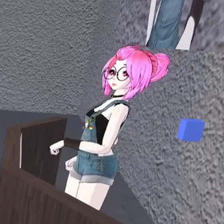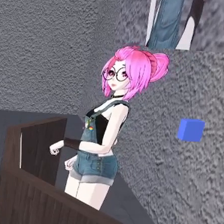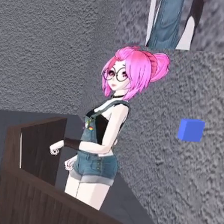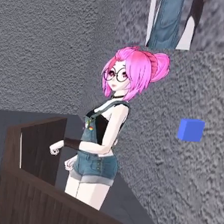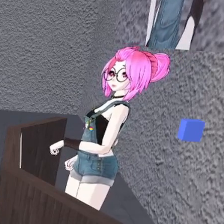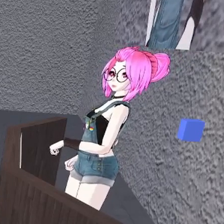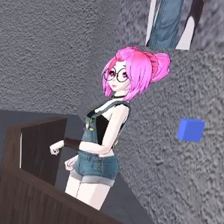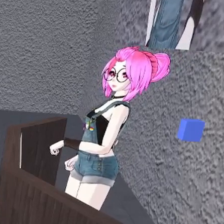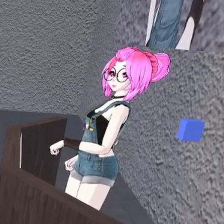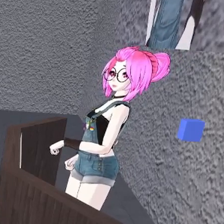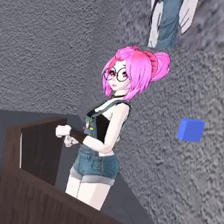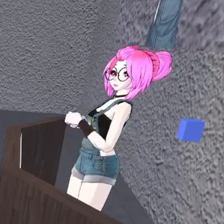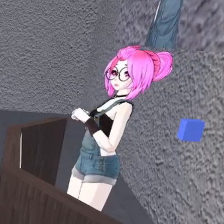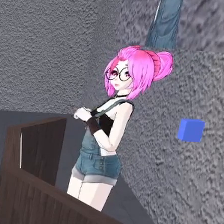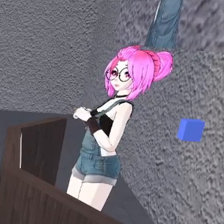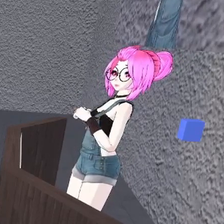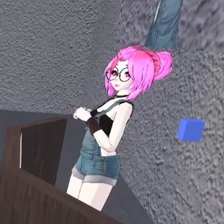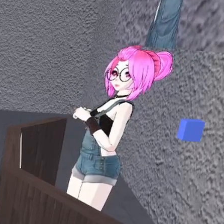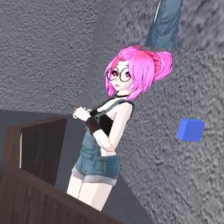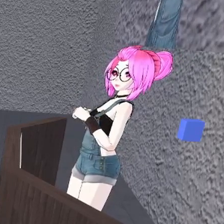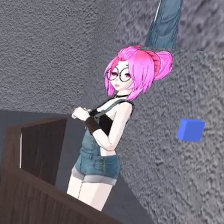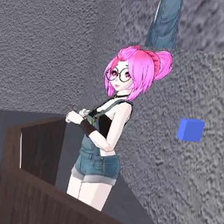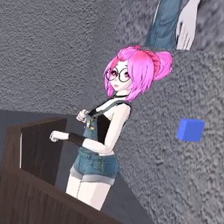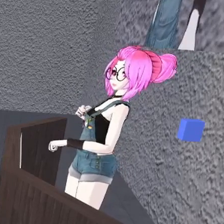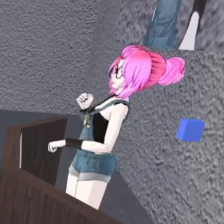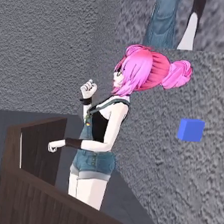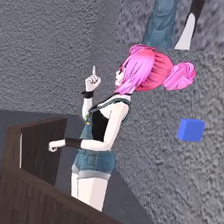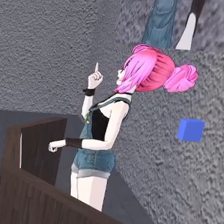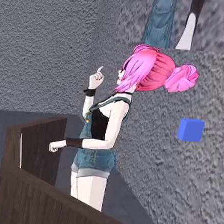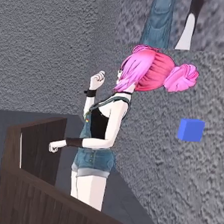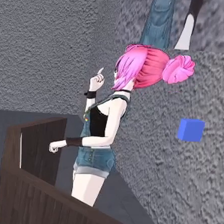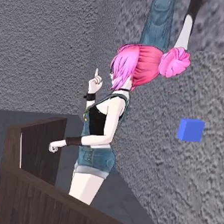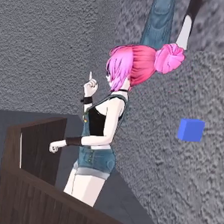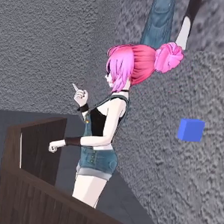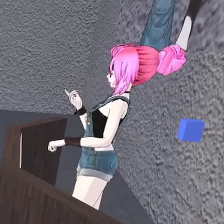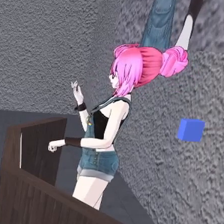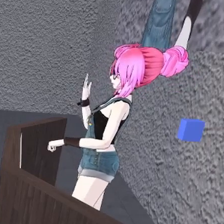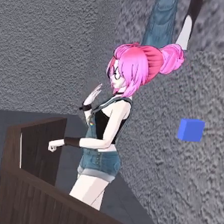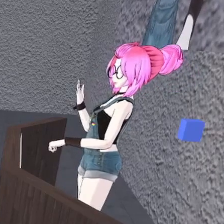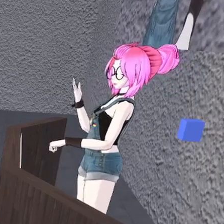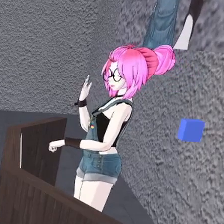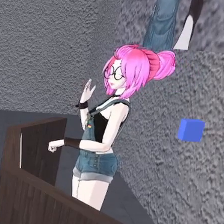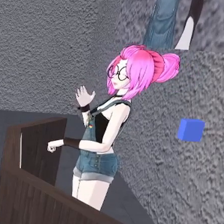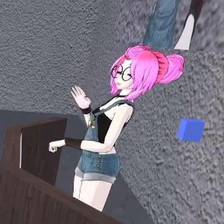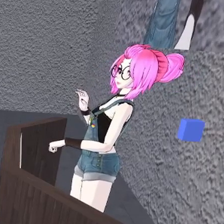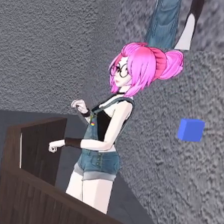war, the girls were allowed to play baseball, but after the men come back home, the